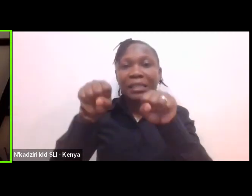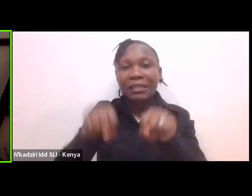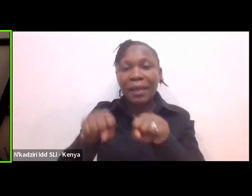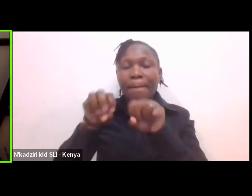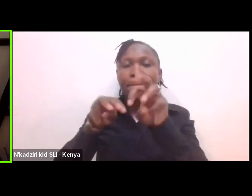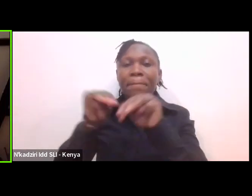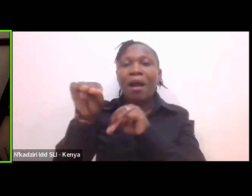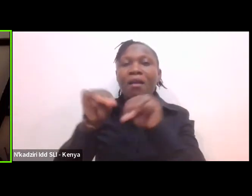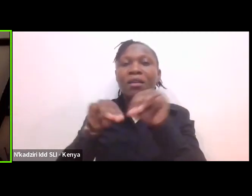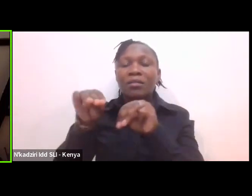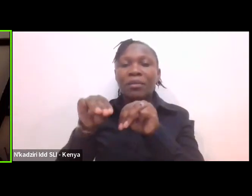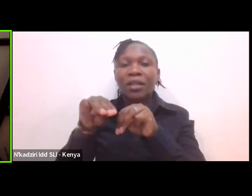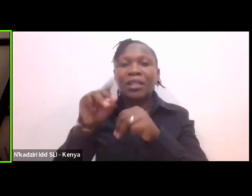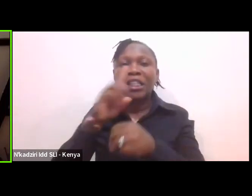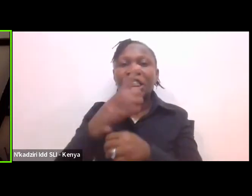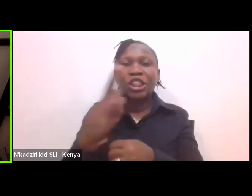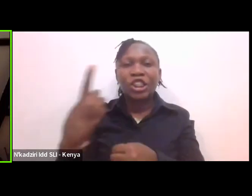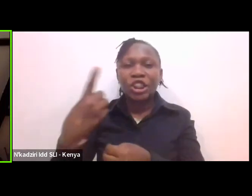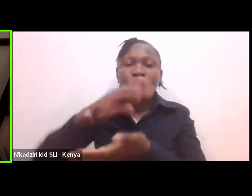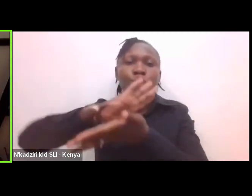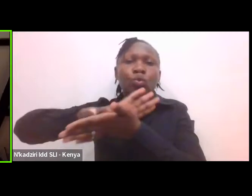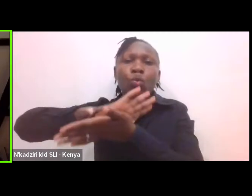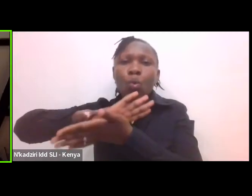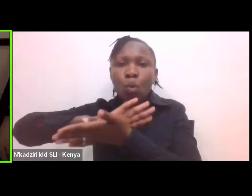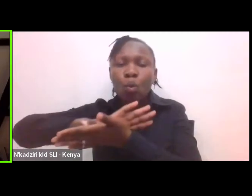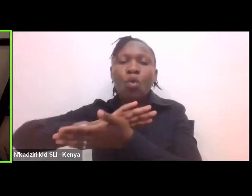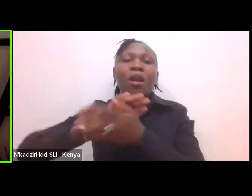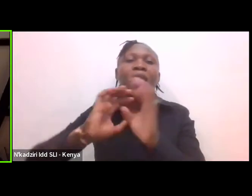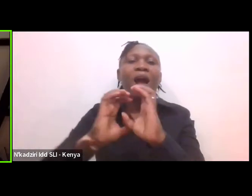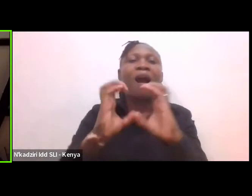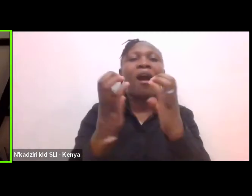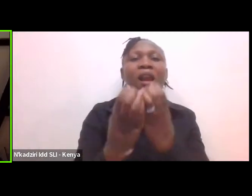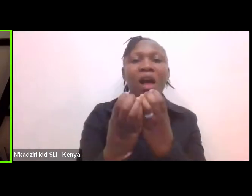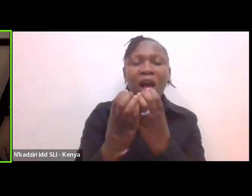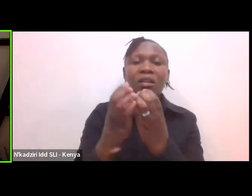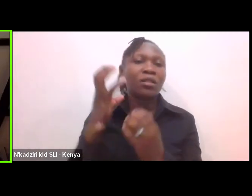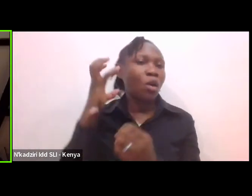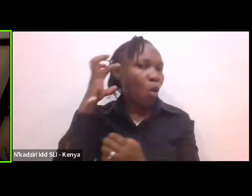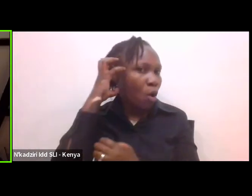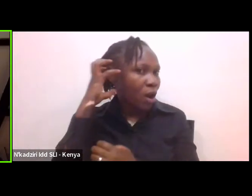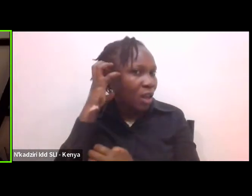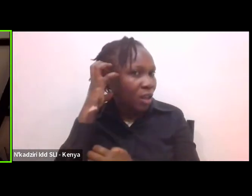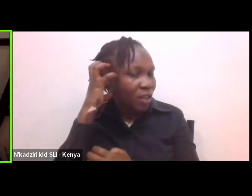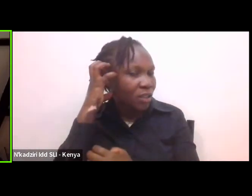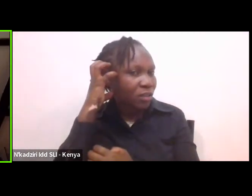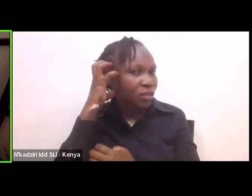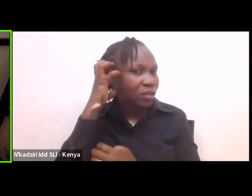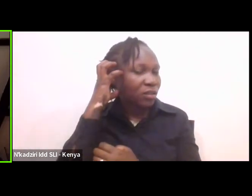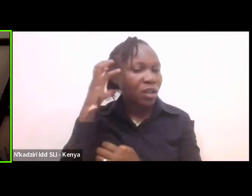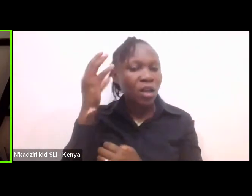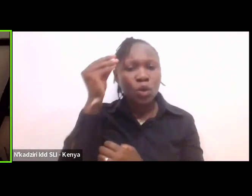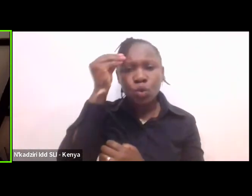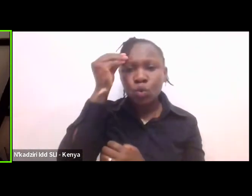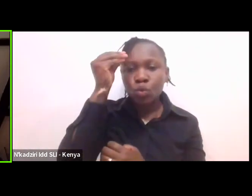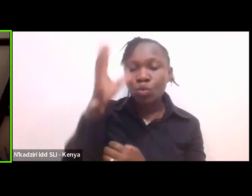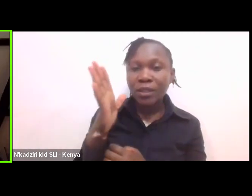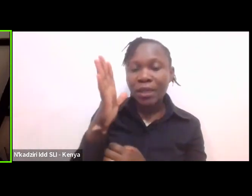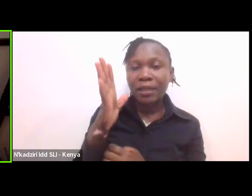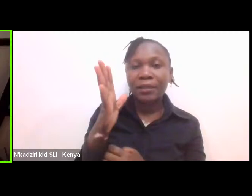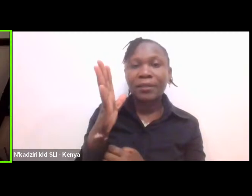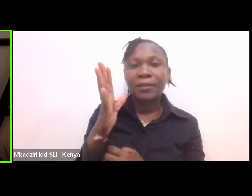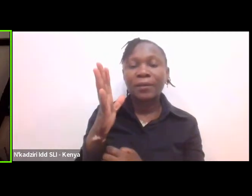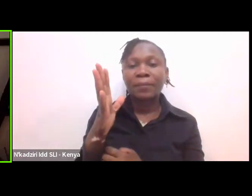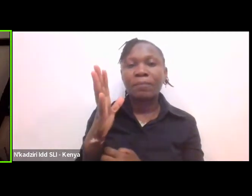Every school, every class, every colleague, every student is a